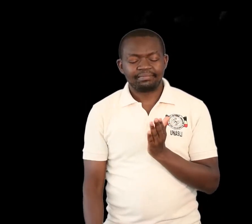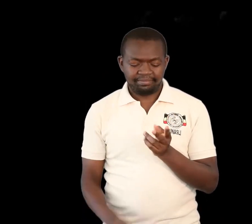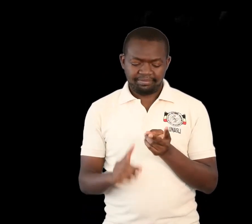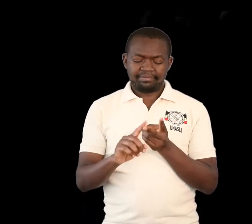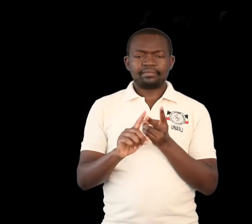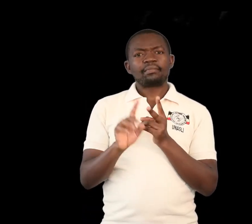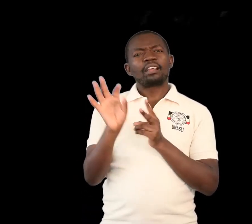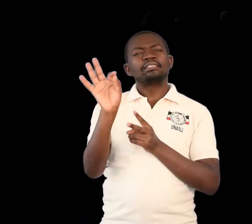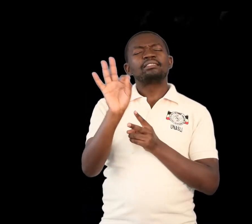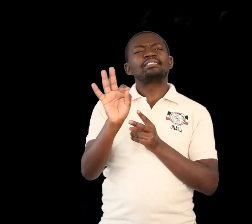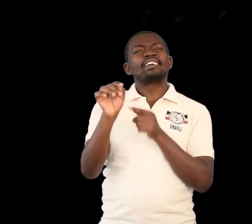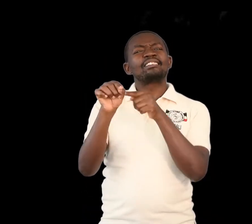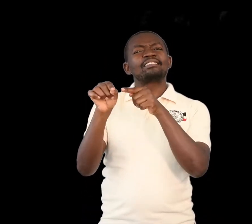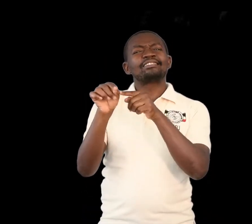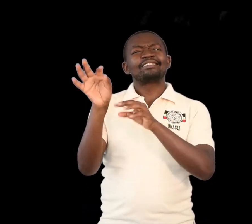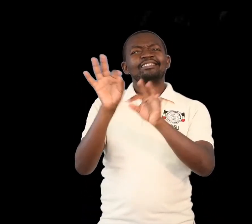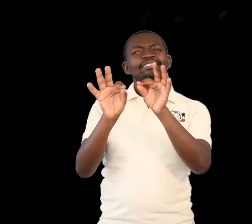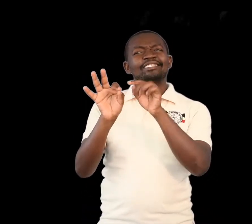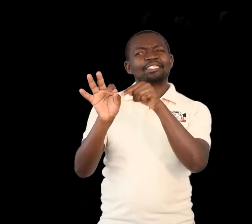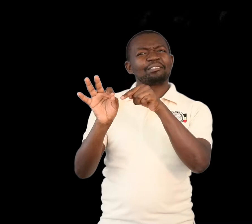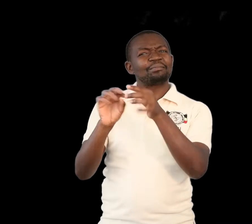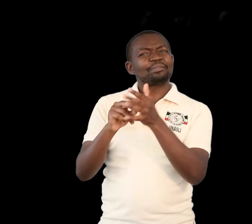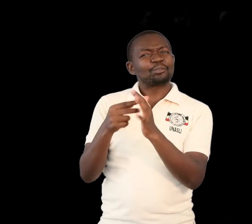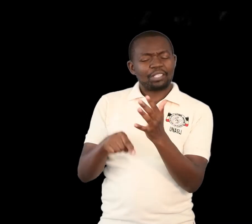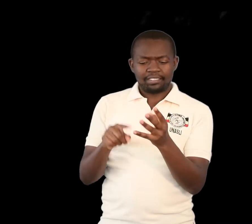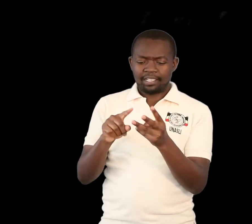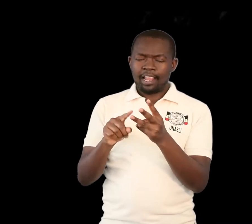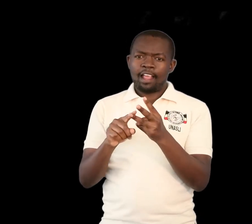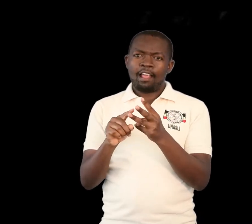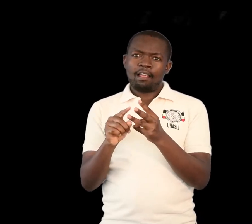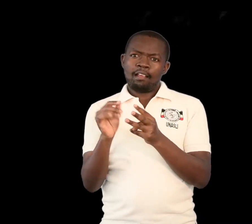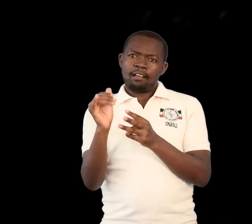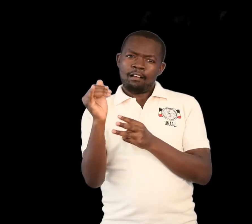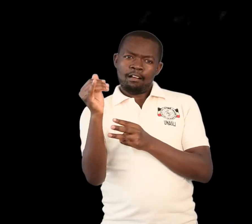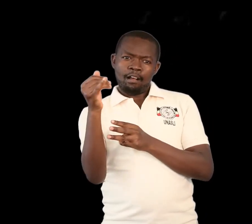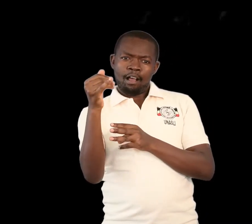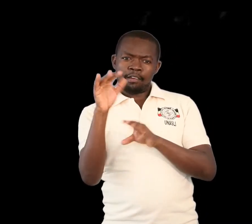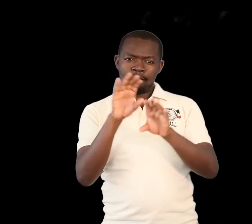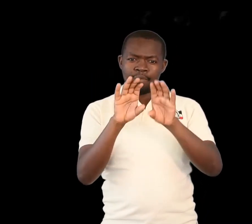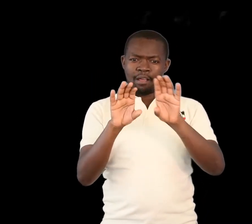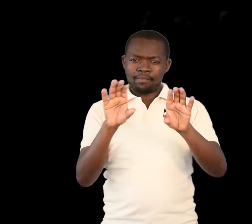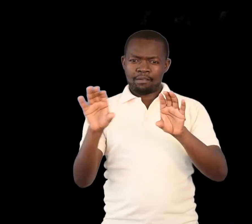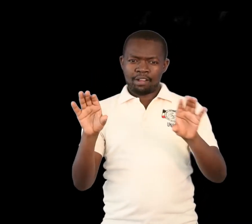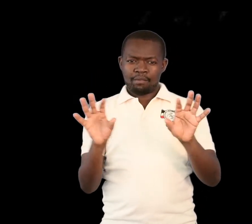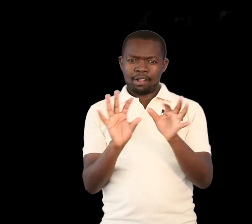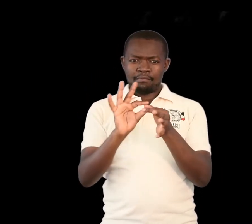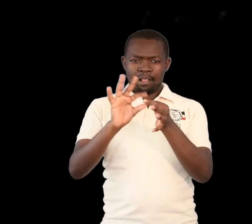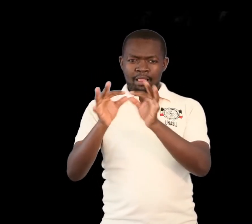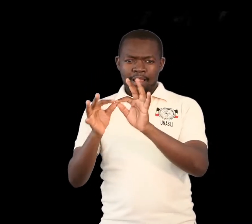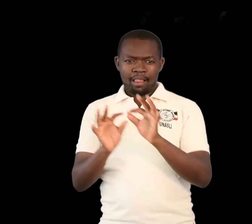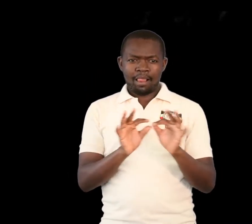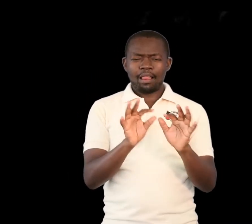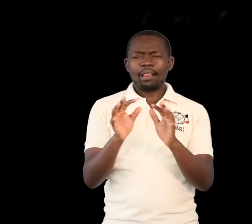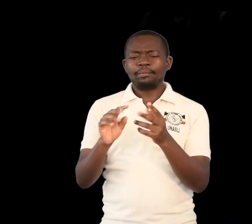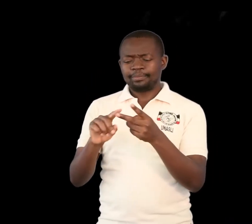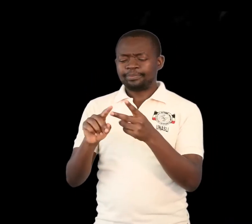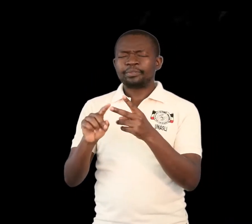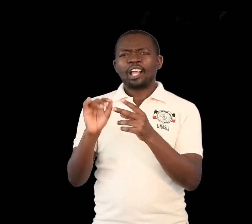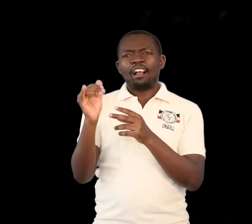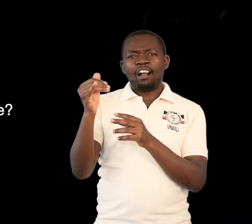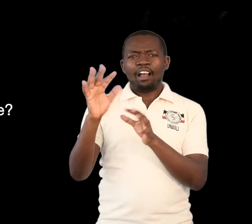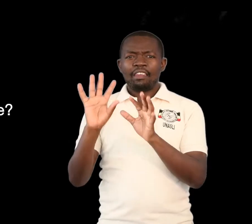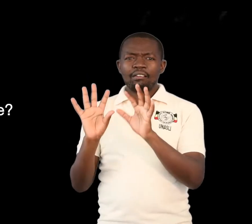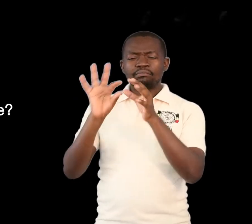What is design? What is art making? What is art response? And